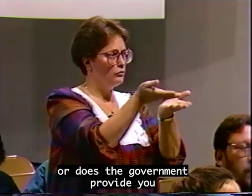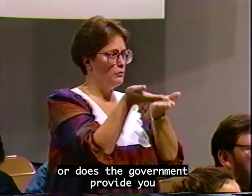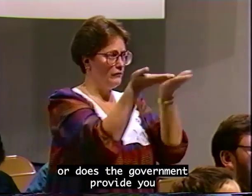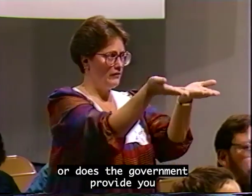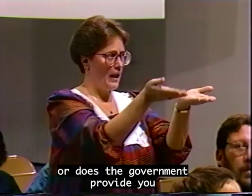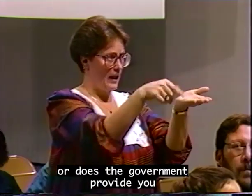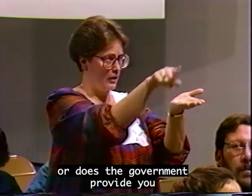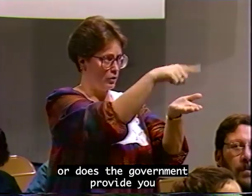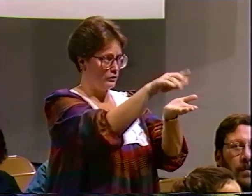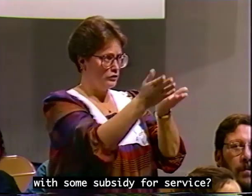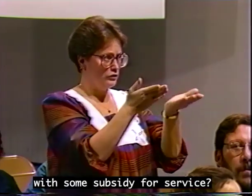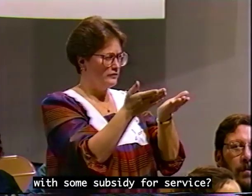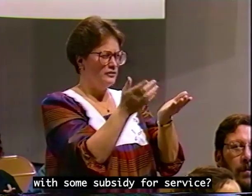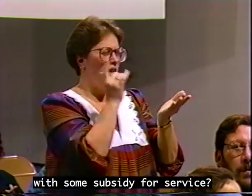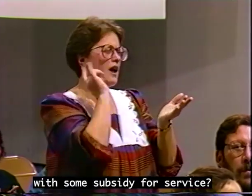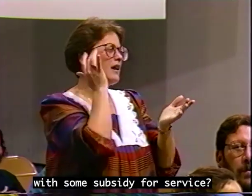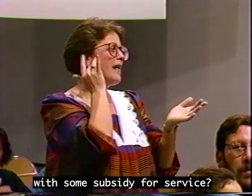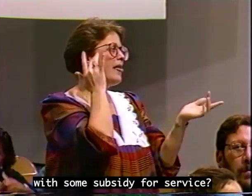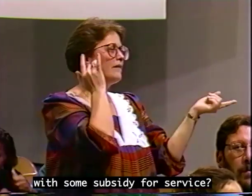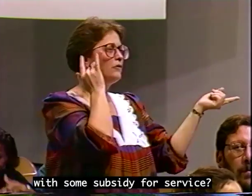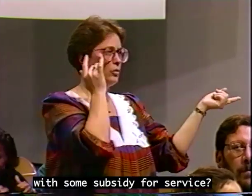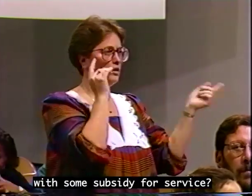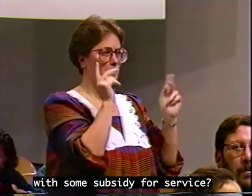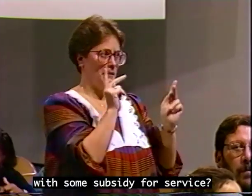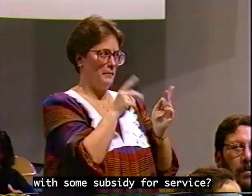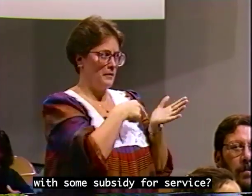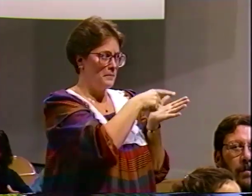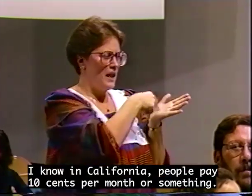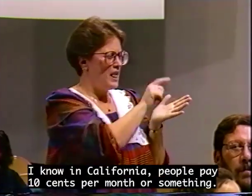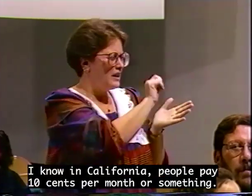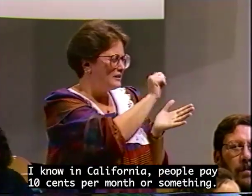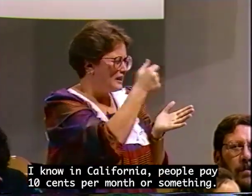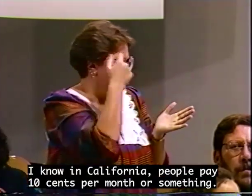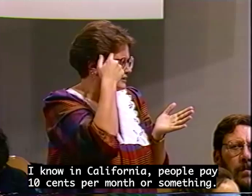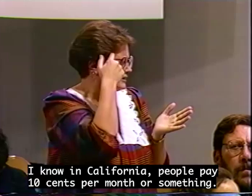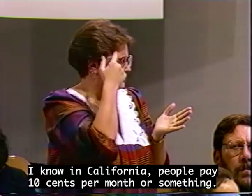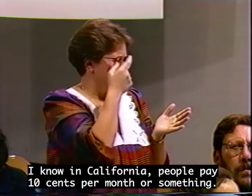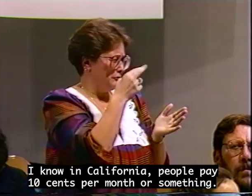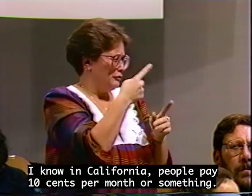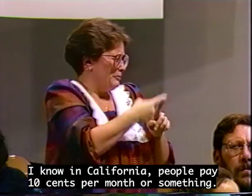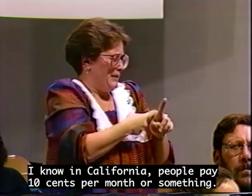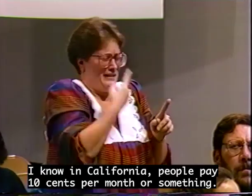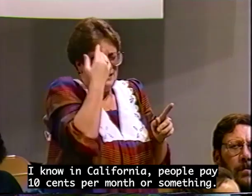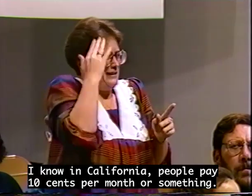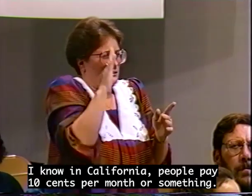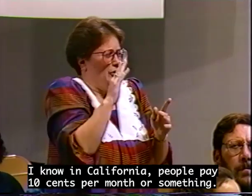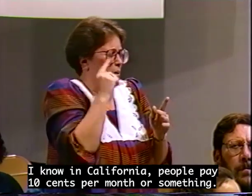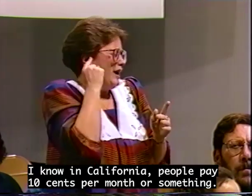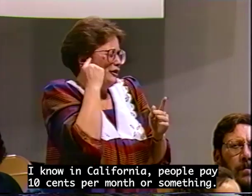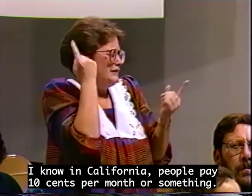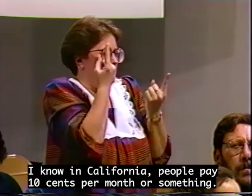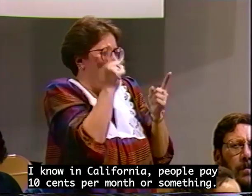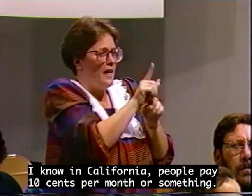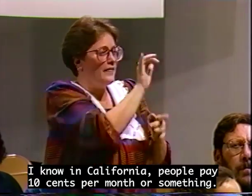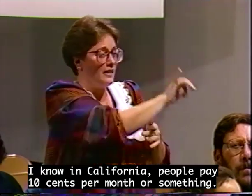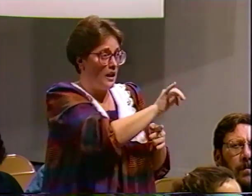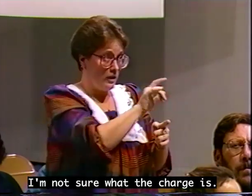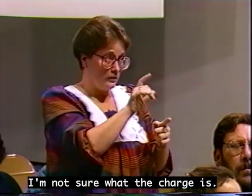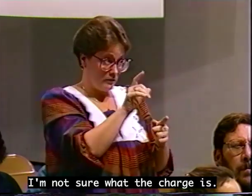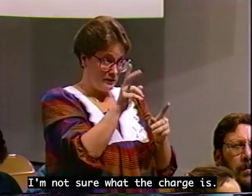the government provide you with some subsidy for a service? I know in California people pay 10 cents per month or something. I'm not